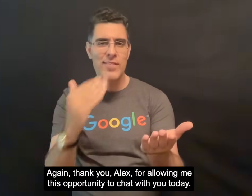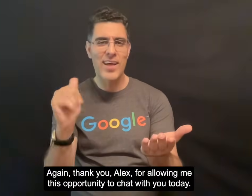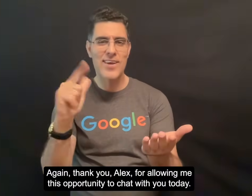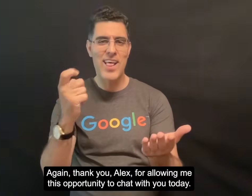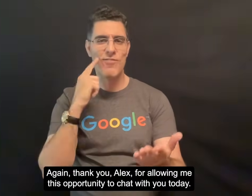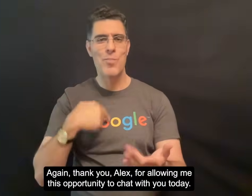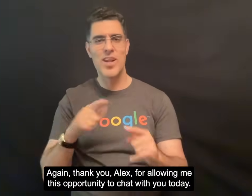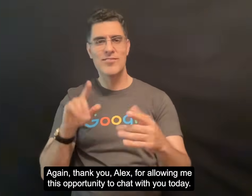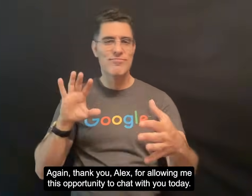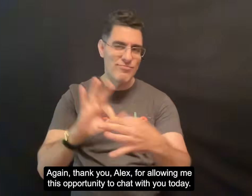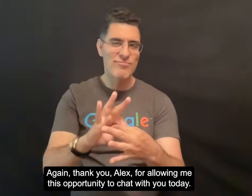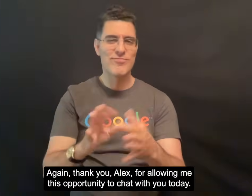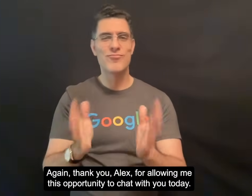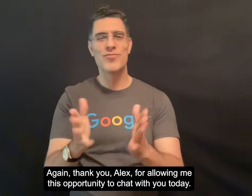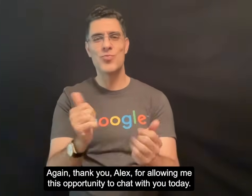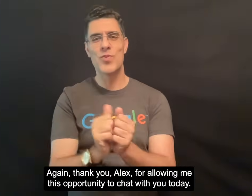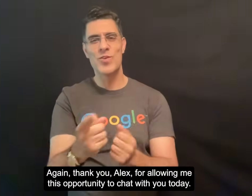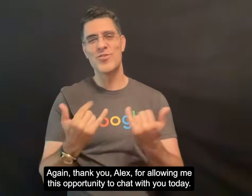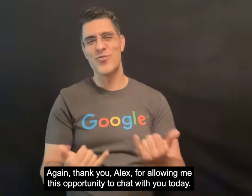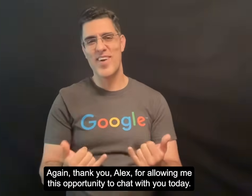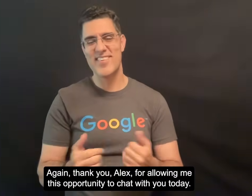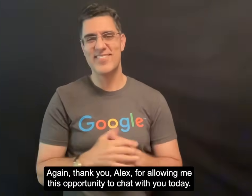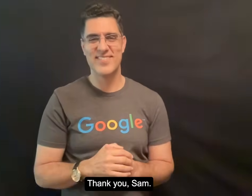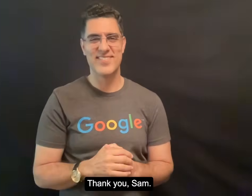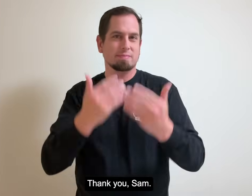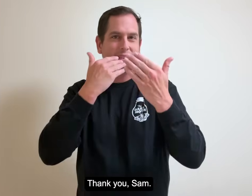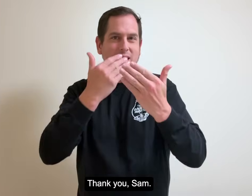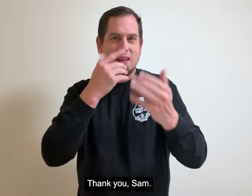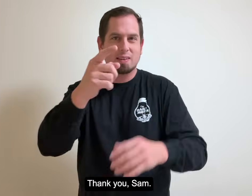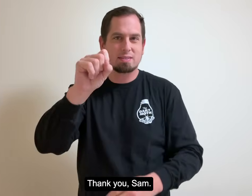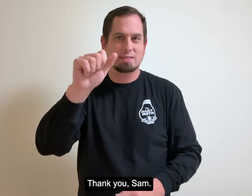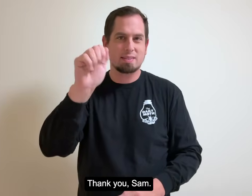Again, thank you, Alex, for allowing me this opportunity to chat with you today. Thank you, Sam. Sam.